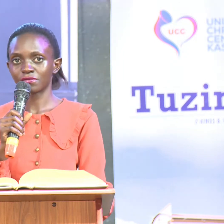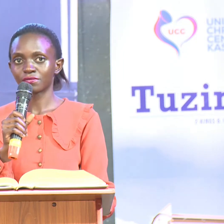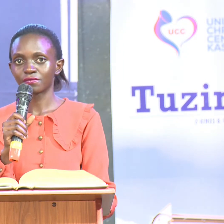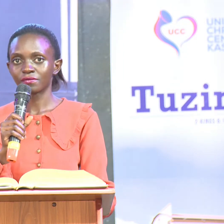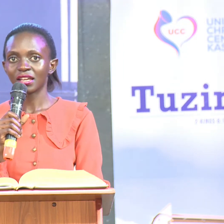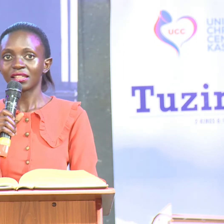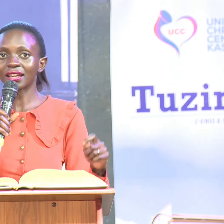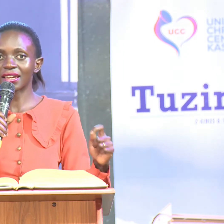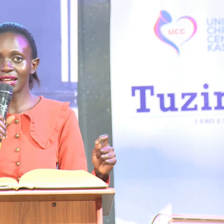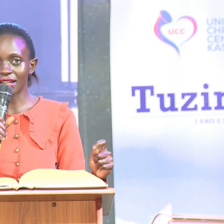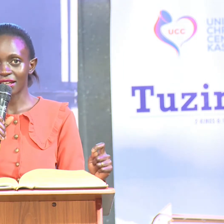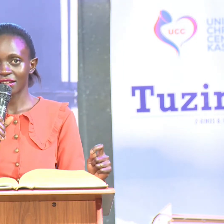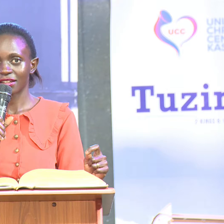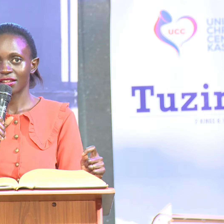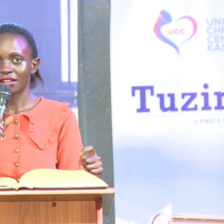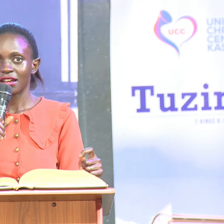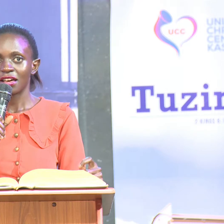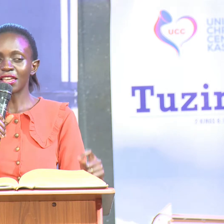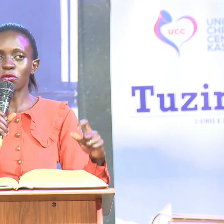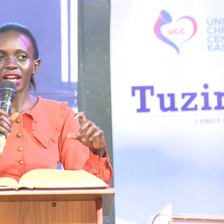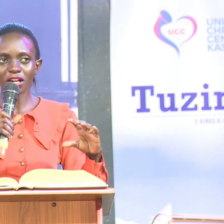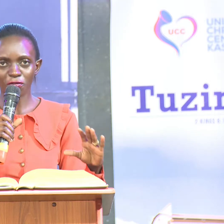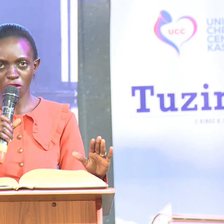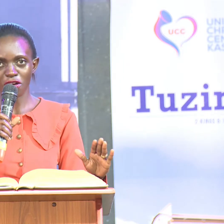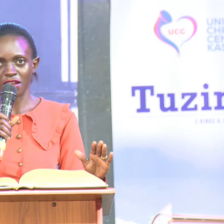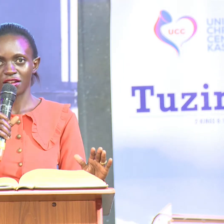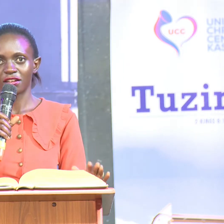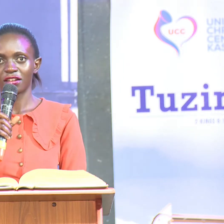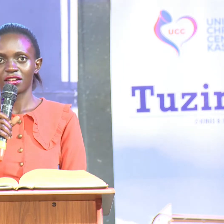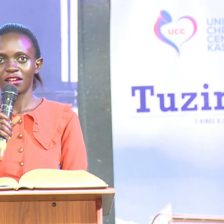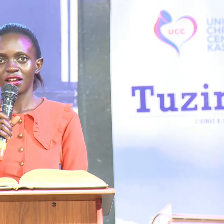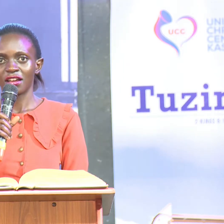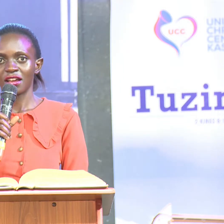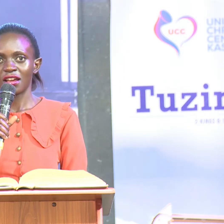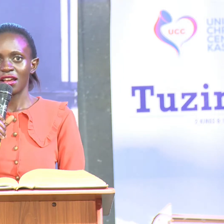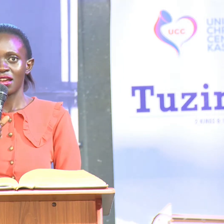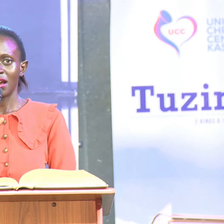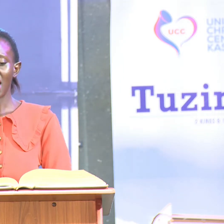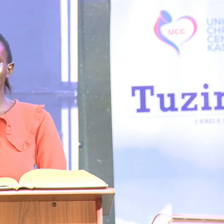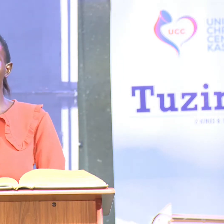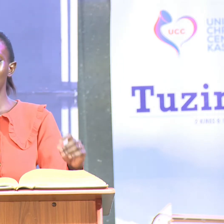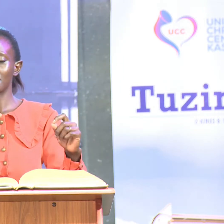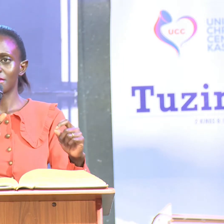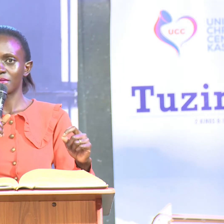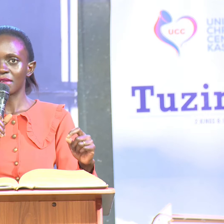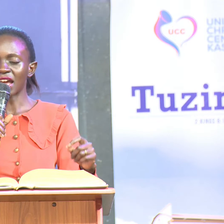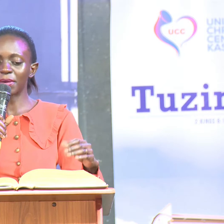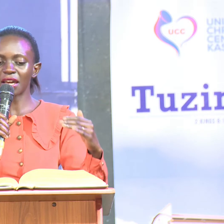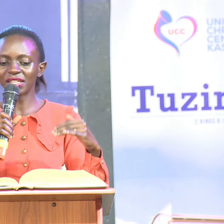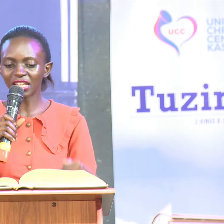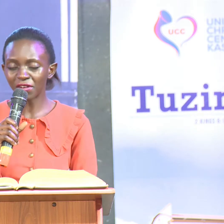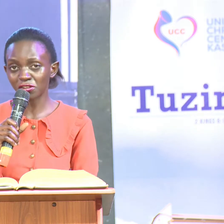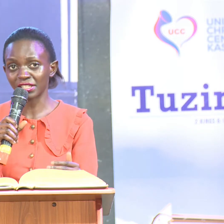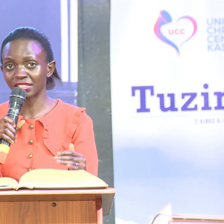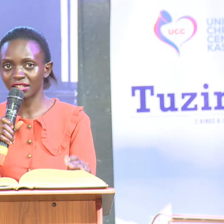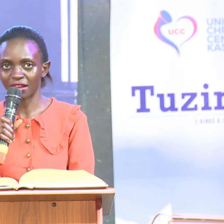level. Kabaka. The king, omutonzi wa byonna, the creator of all, n'afuuka omutonzi w'omuntu omwono, and became